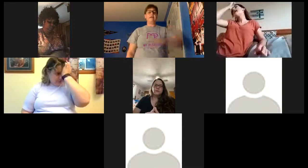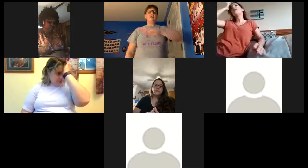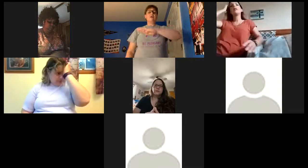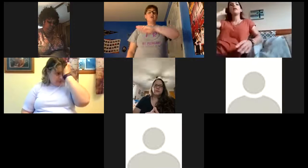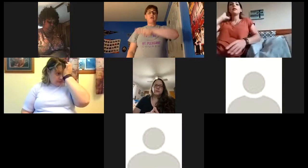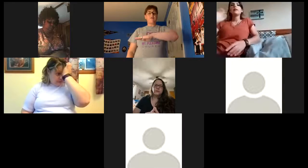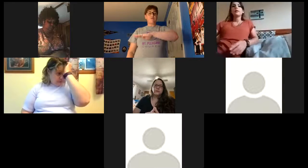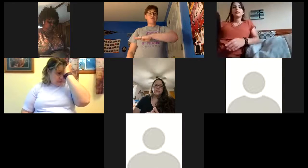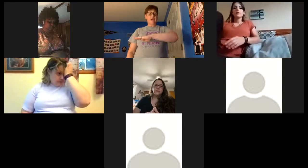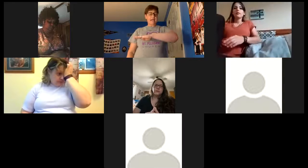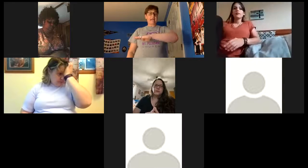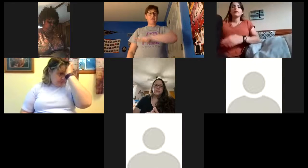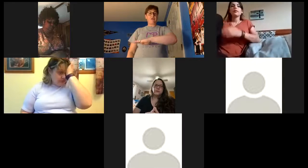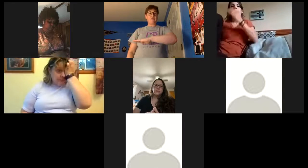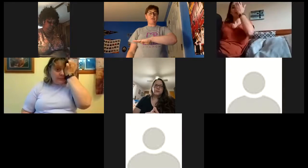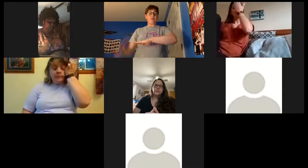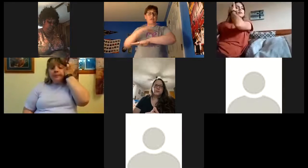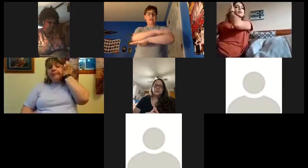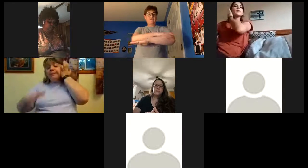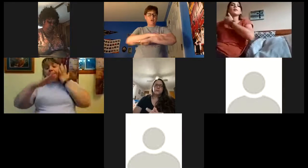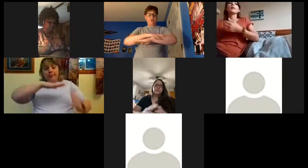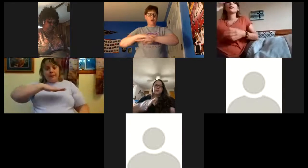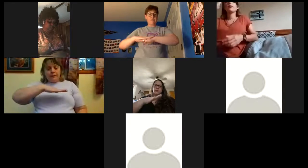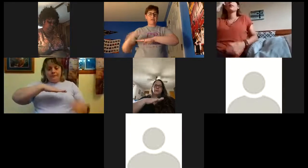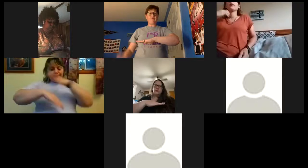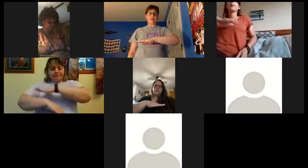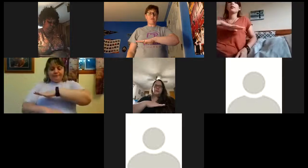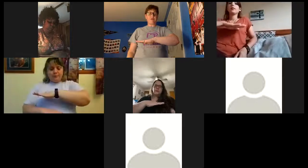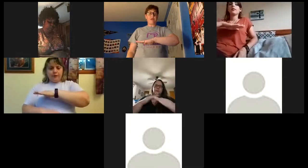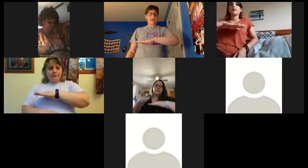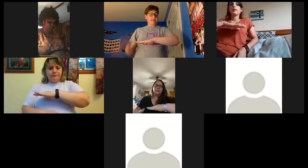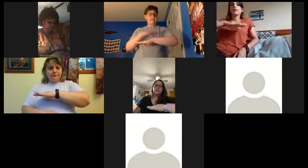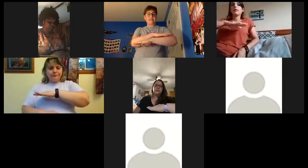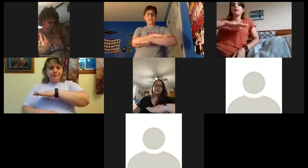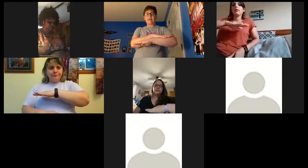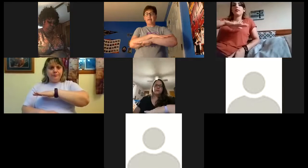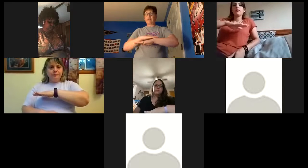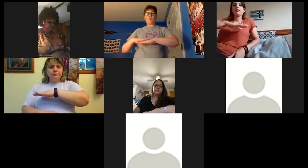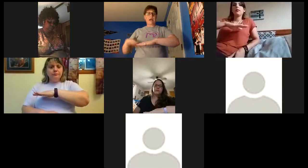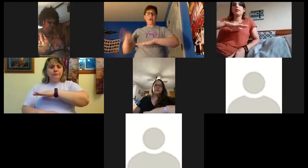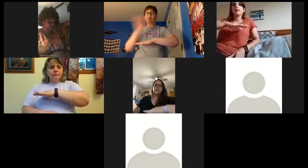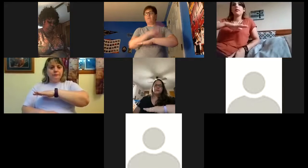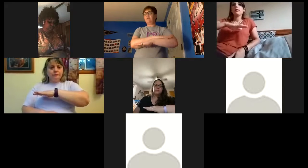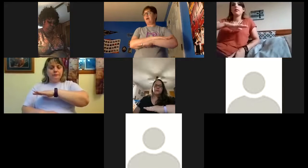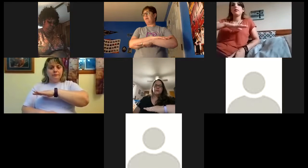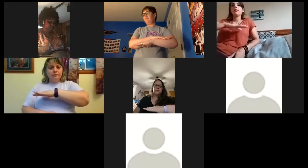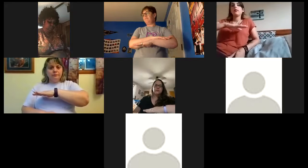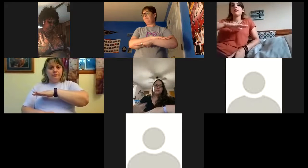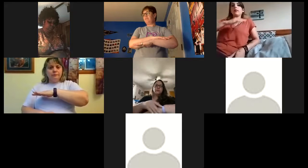that. So if you're a right-hander, you're going to put your left arm in front of you. And this is kind of like the